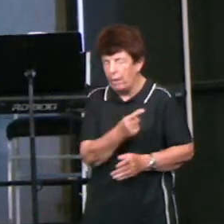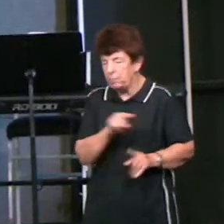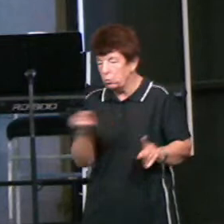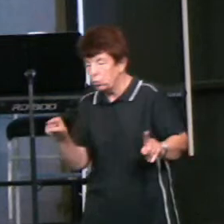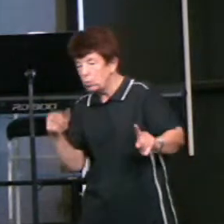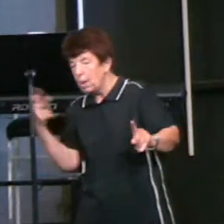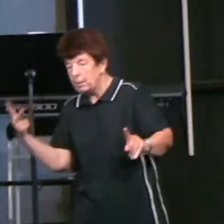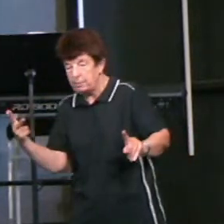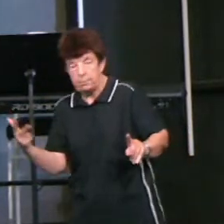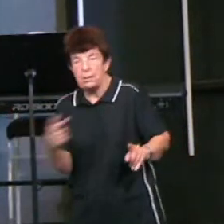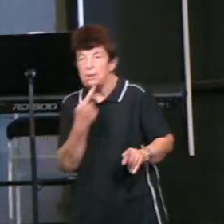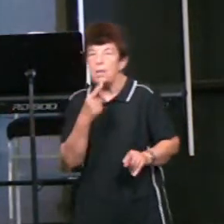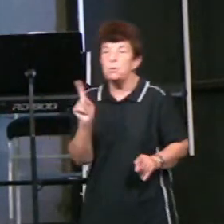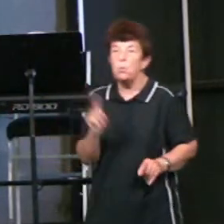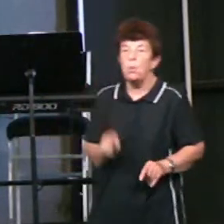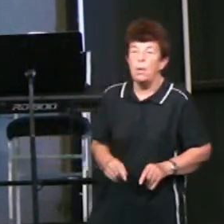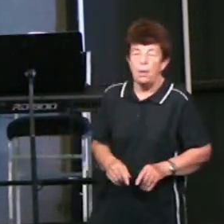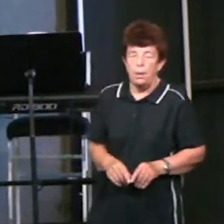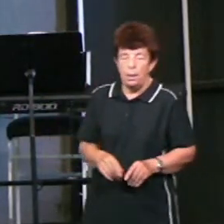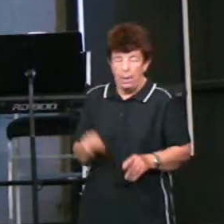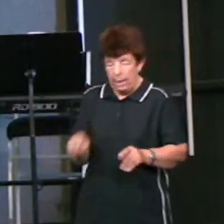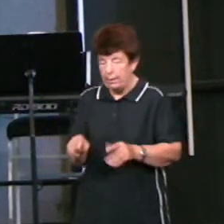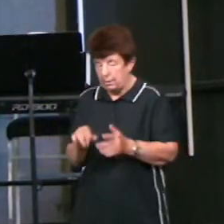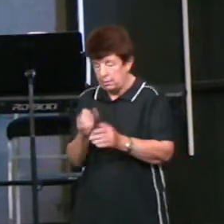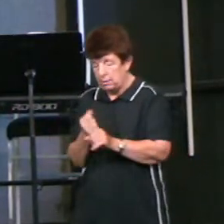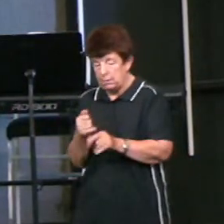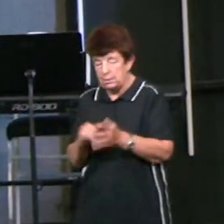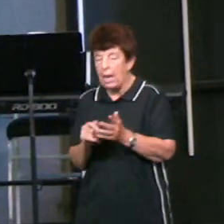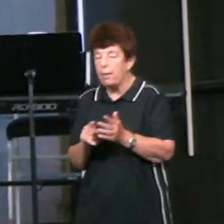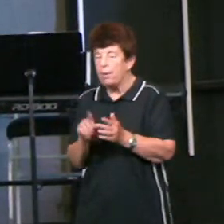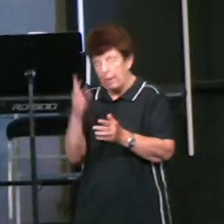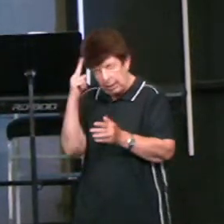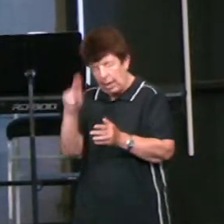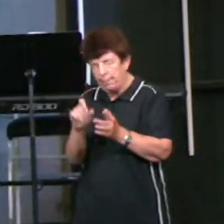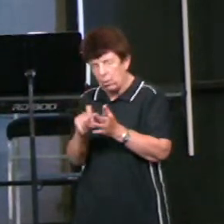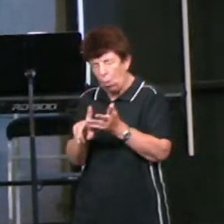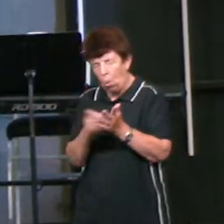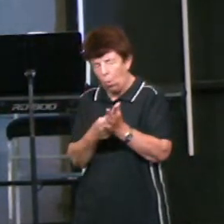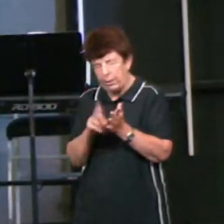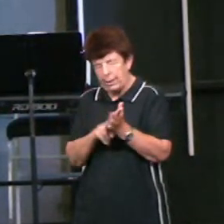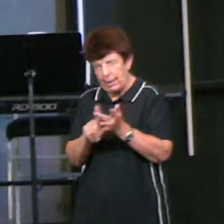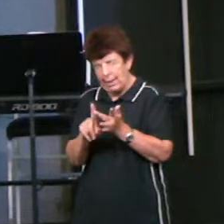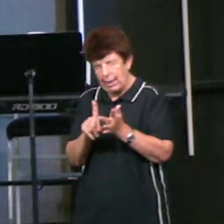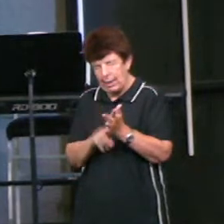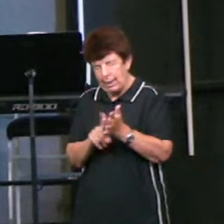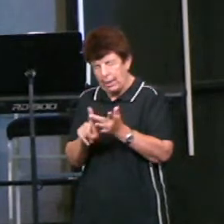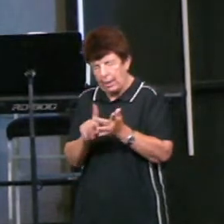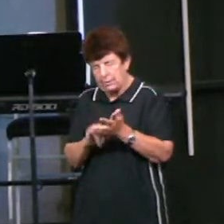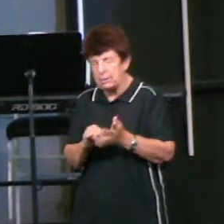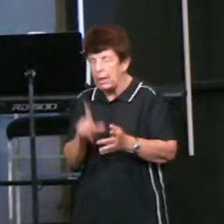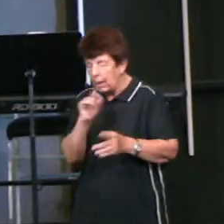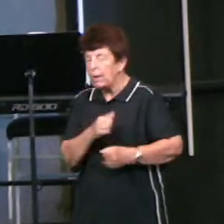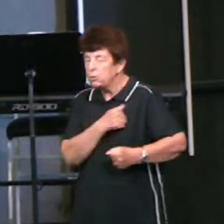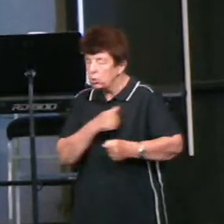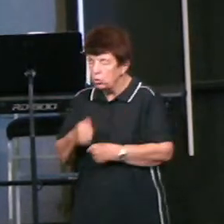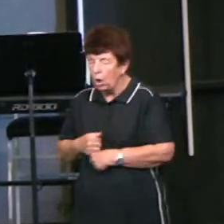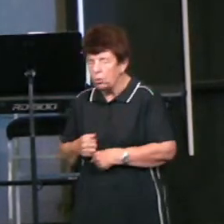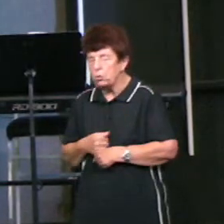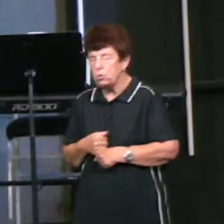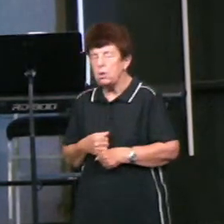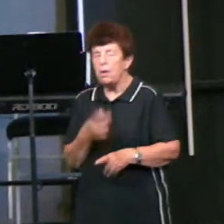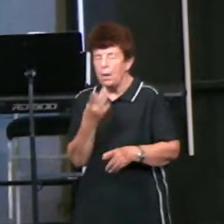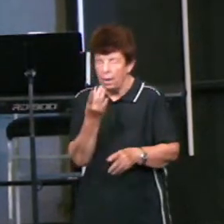this. At Caesarea there was a man named Cornelius, a centurion of what was known as the